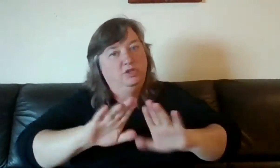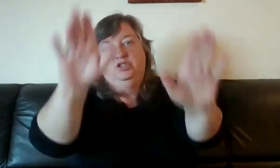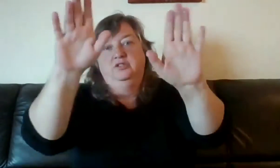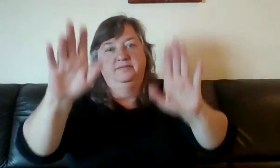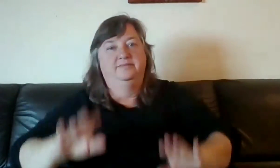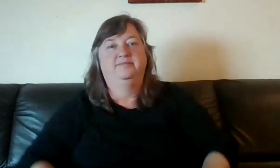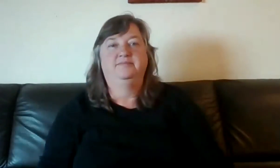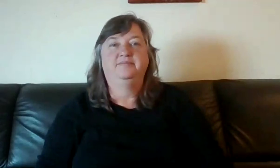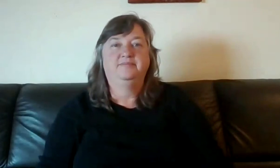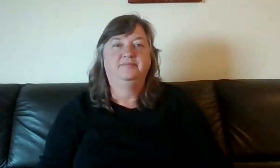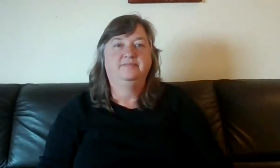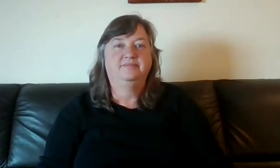Push.